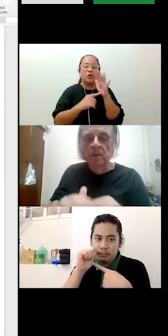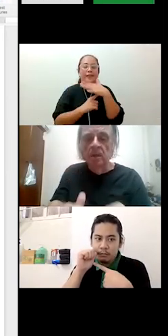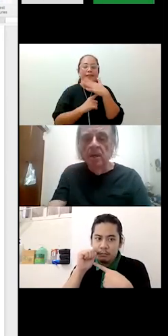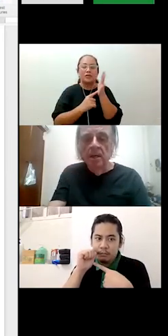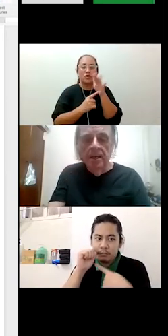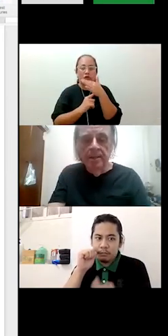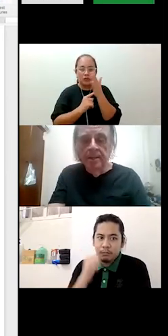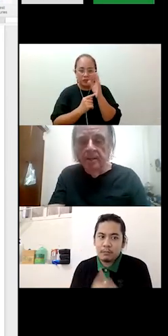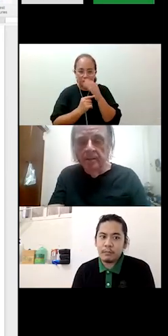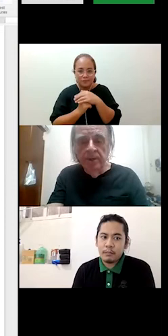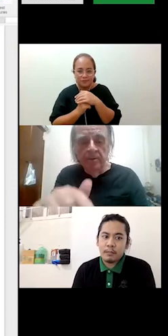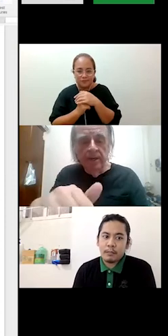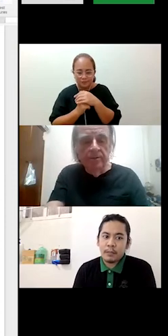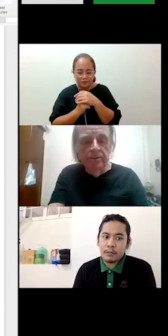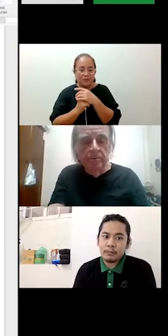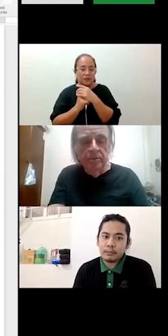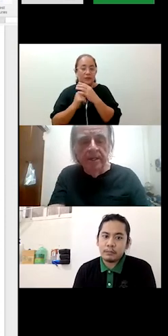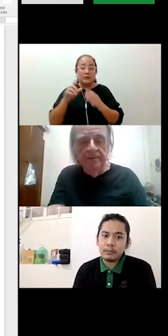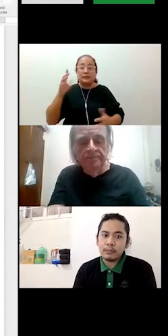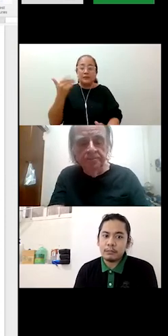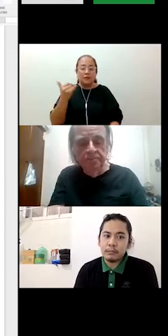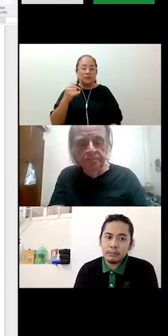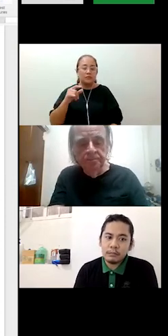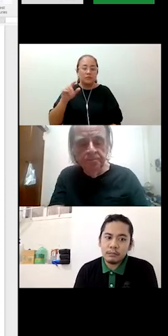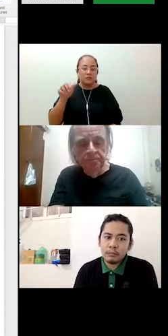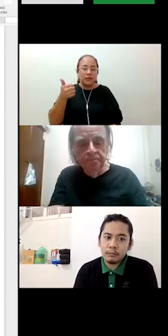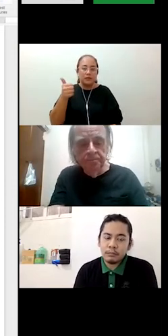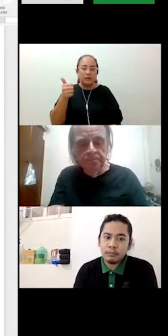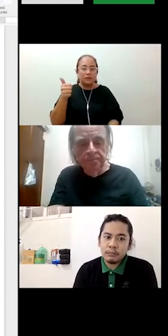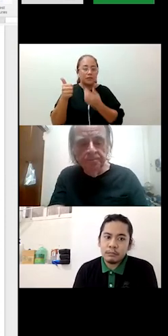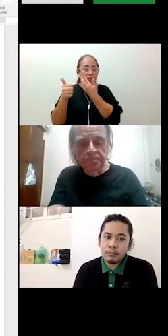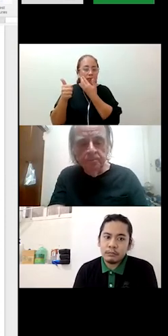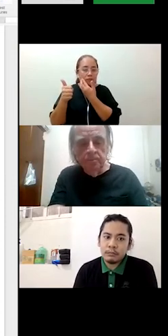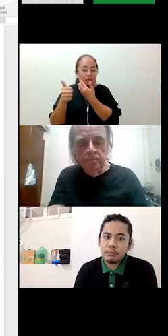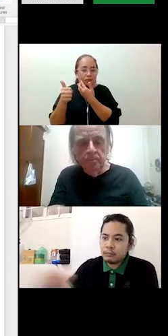Okay. And Okay. then we go down to 10.